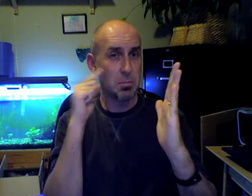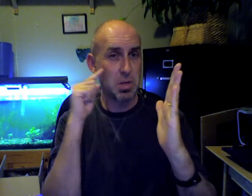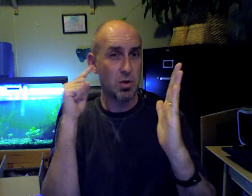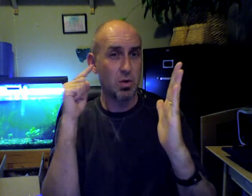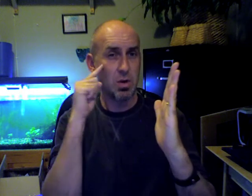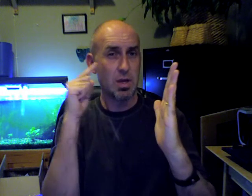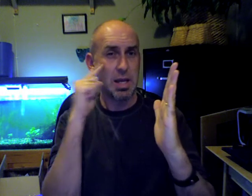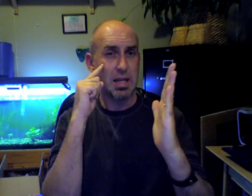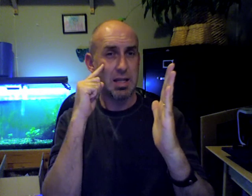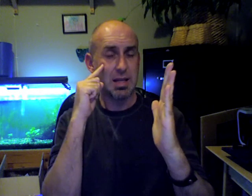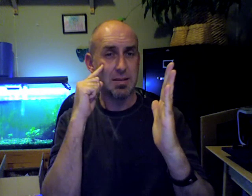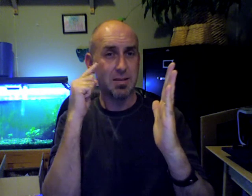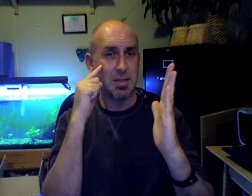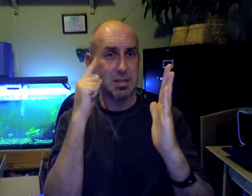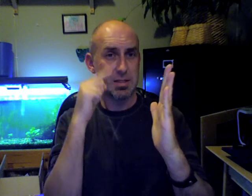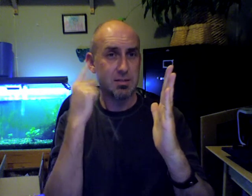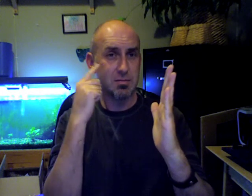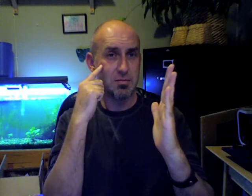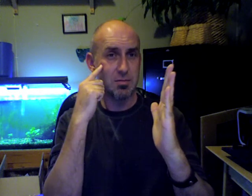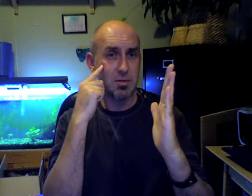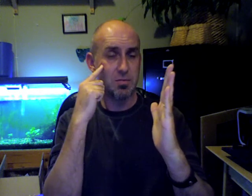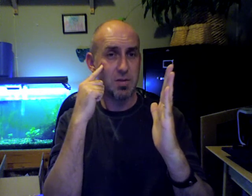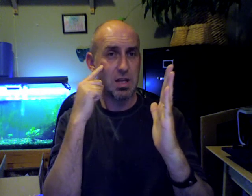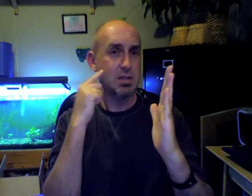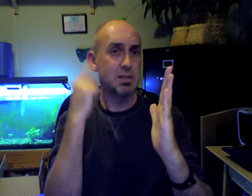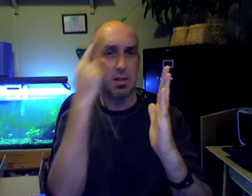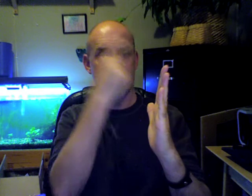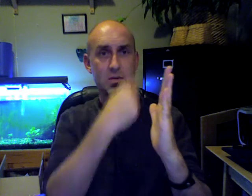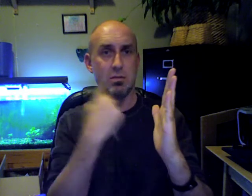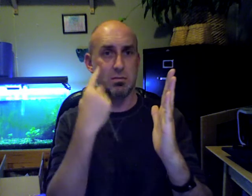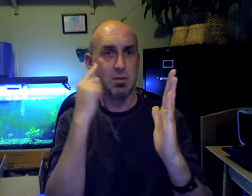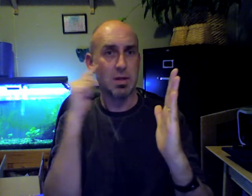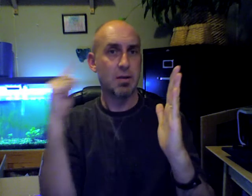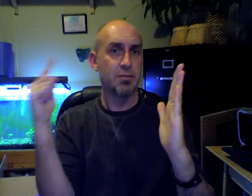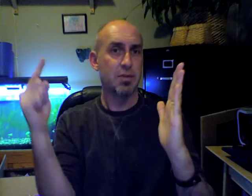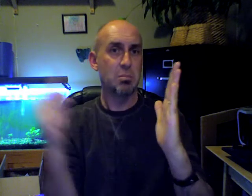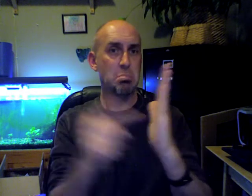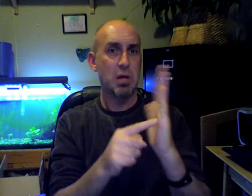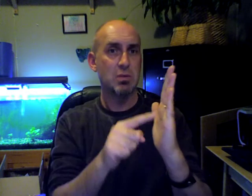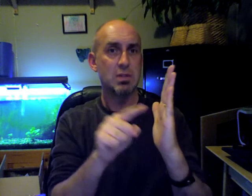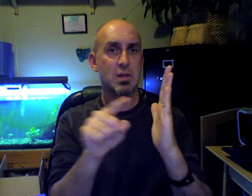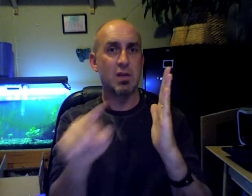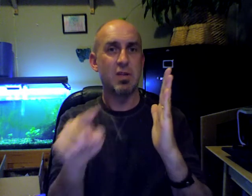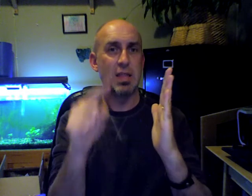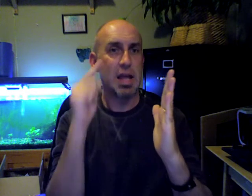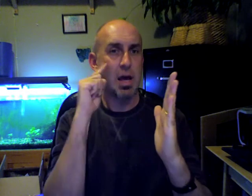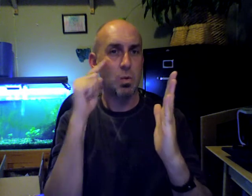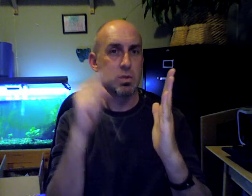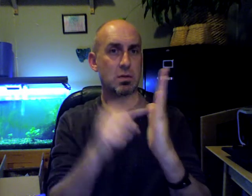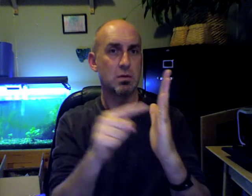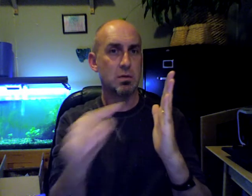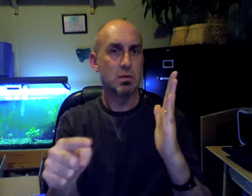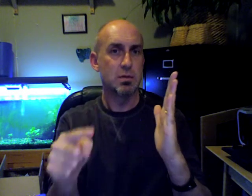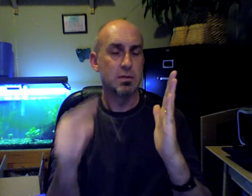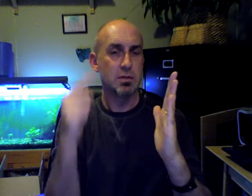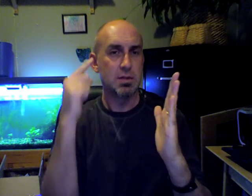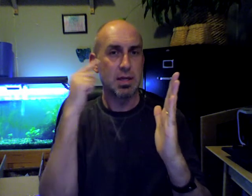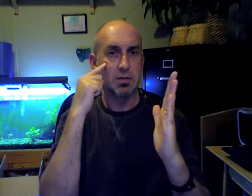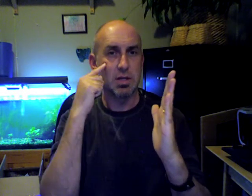mirror, and like this, your face here bounces off and then out. So you sign touch